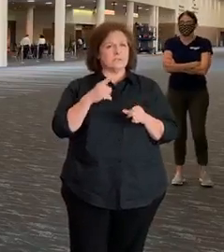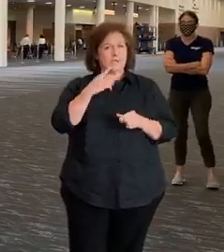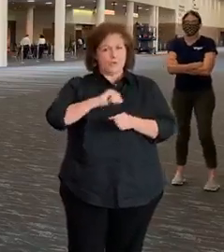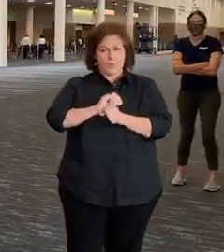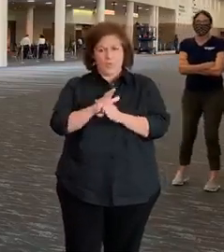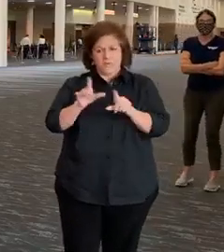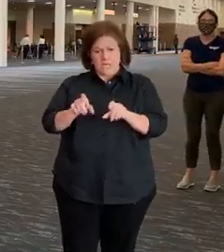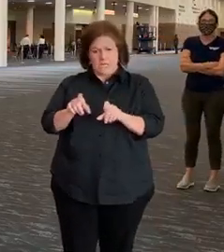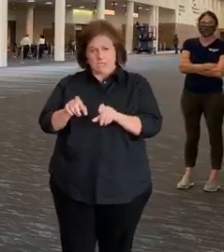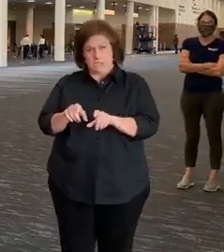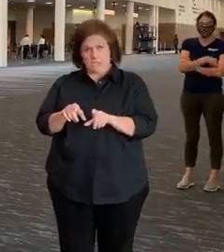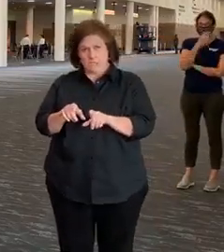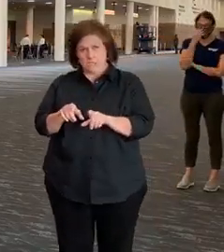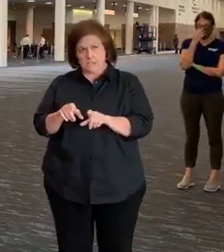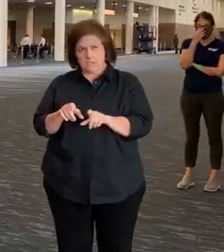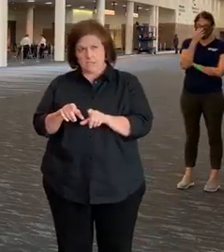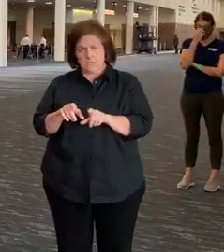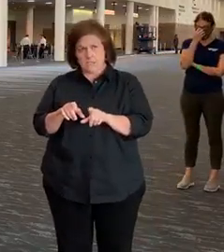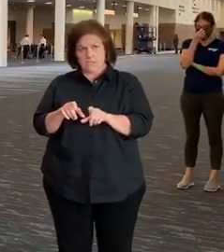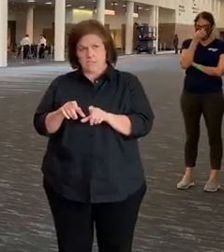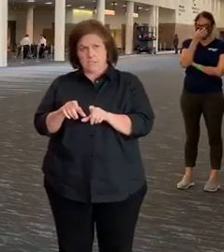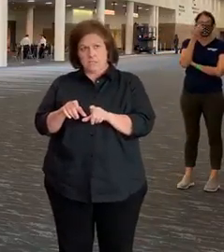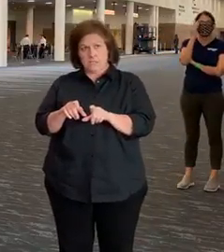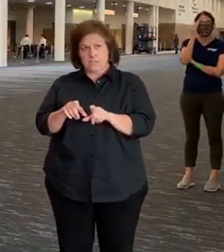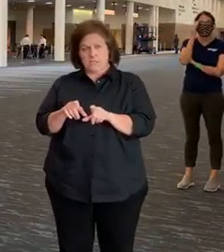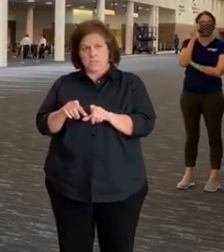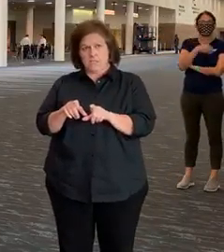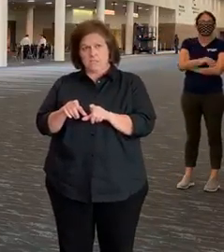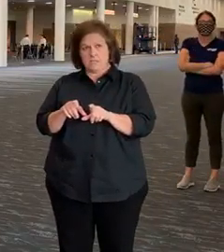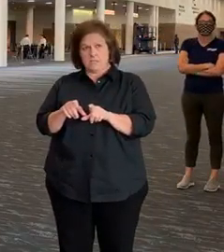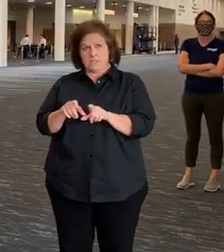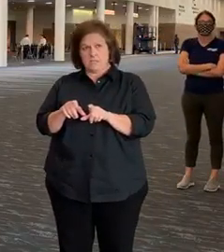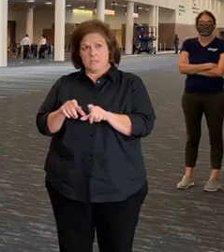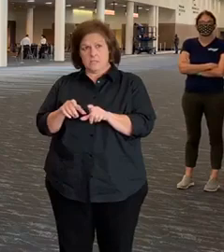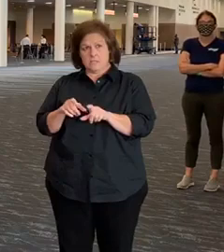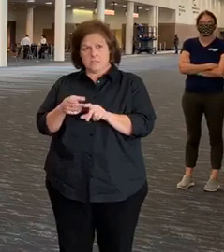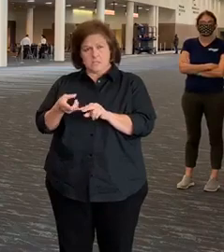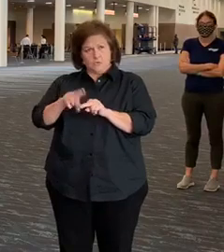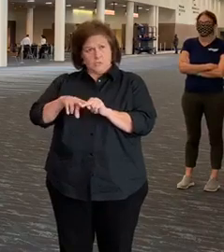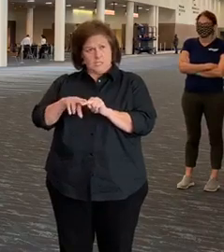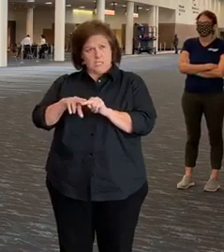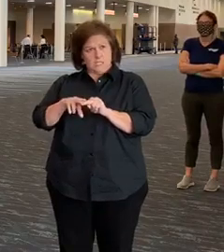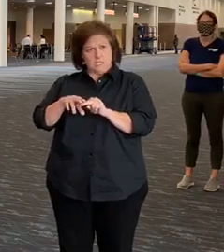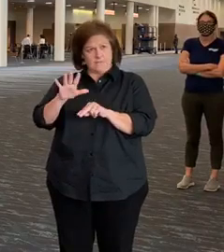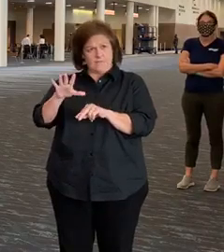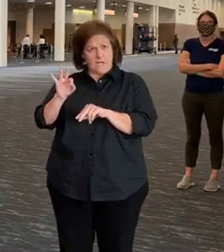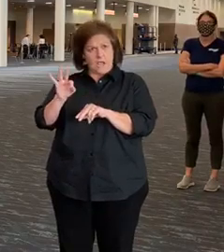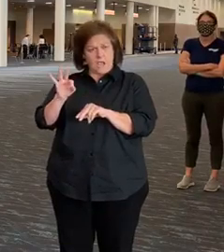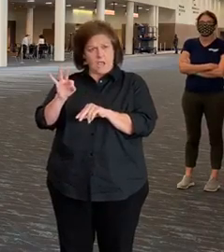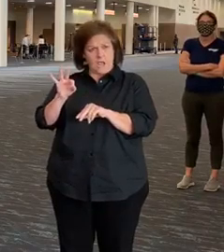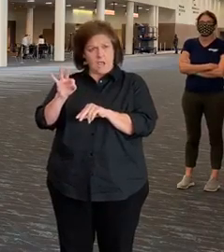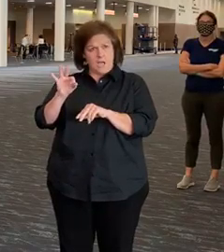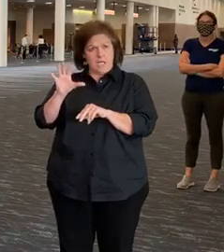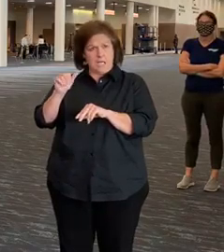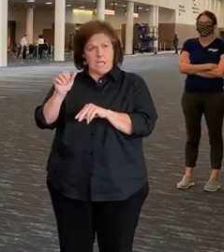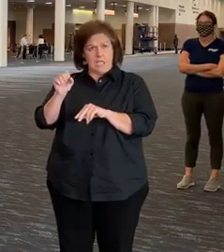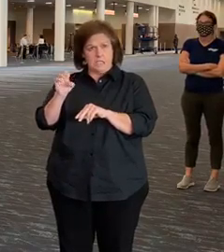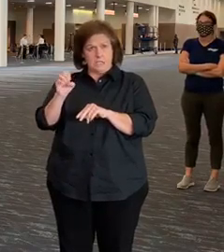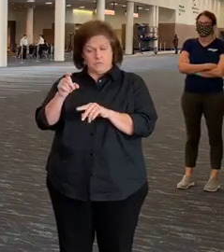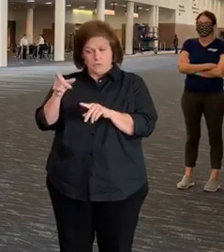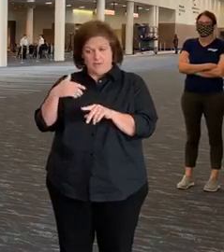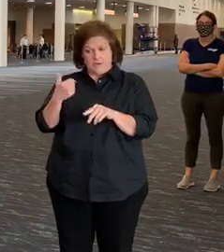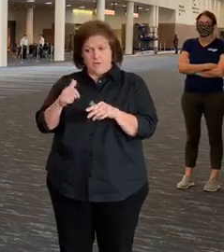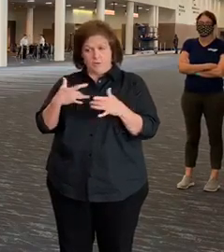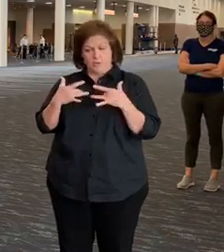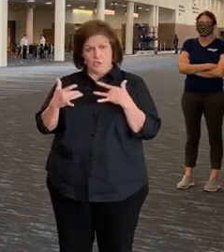COVID testing, with the latest numbers that you will have increased to 59 cases, is there any concern as far